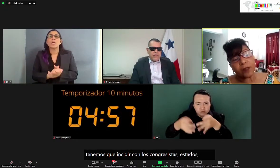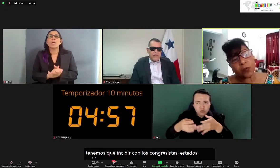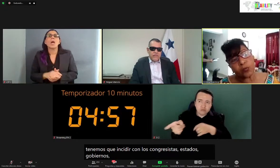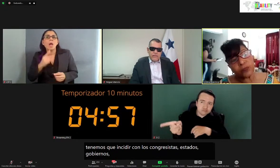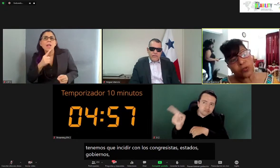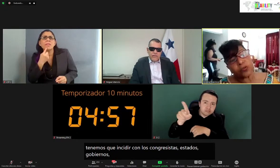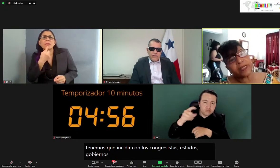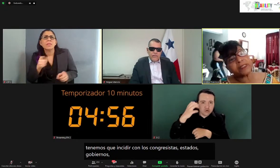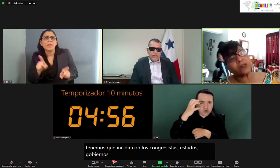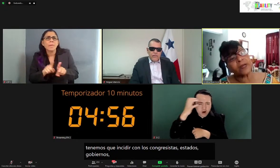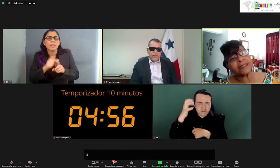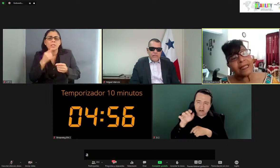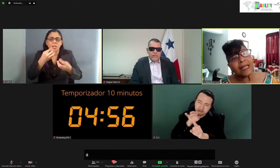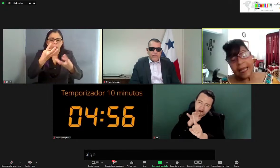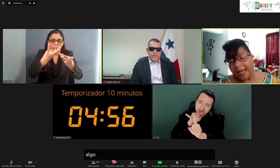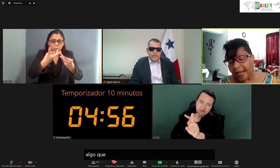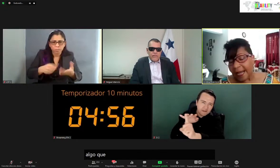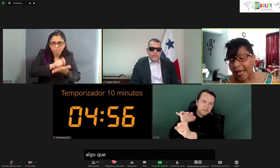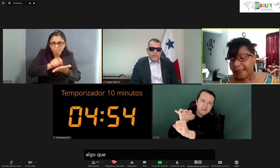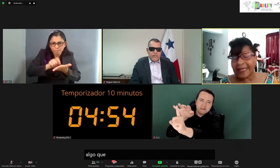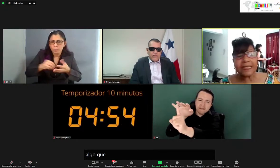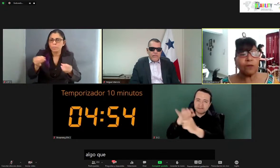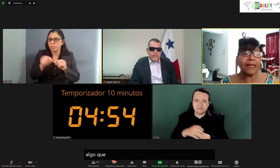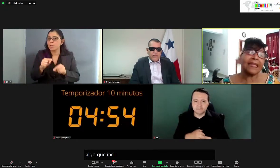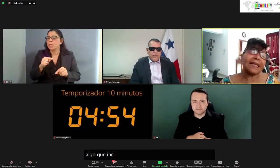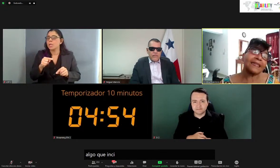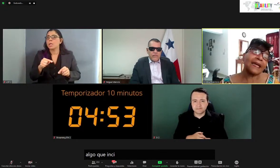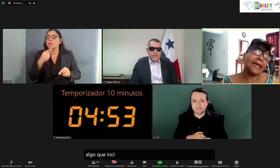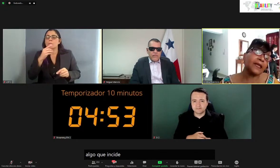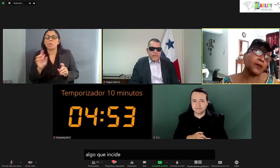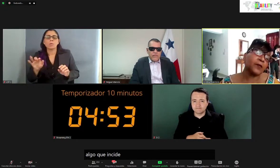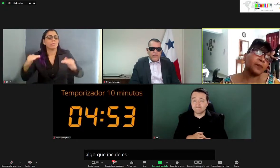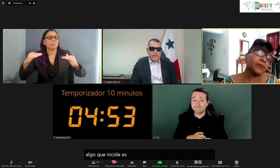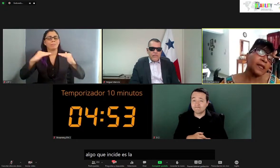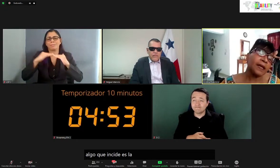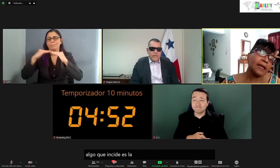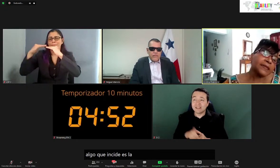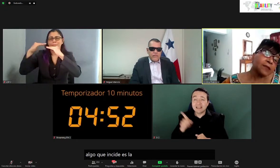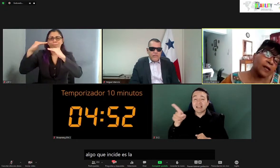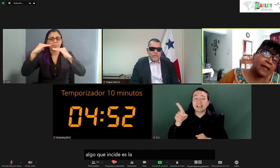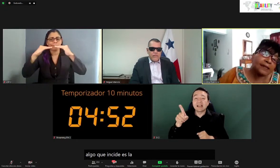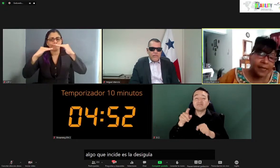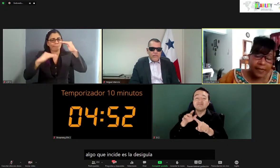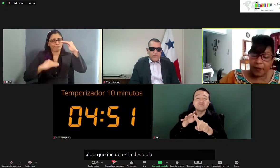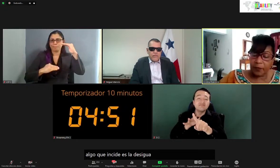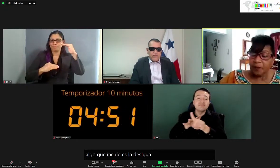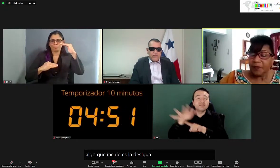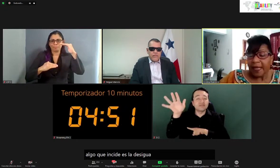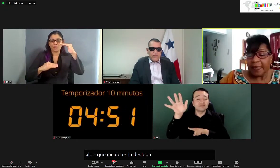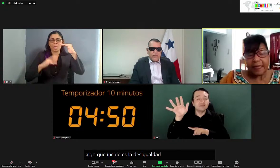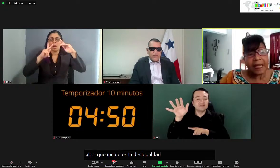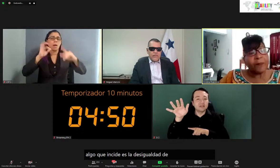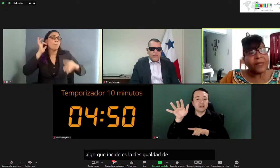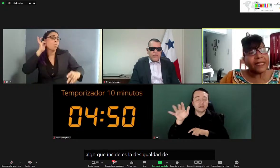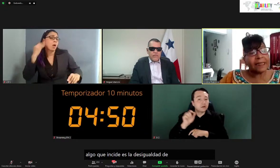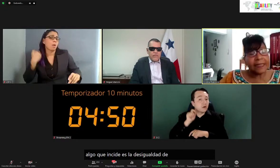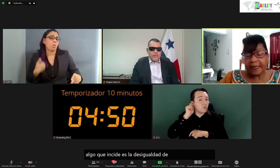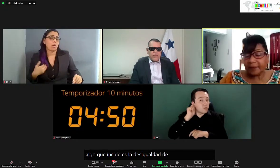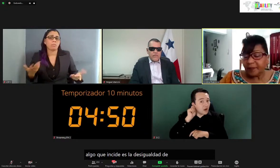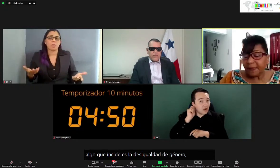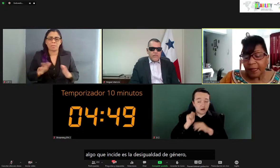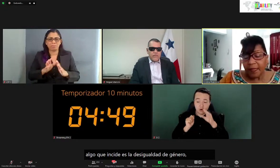something that also incites and this and all of these is the gender inequity there